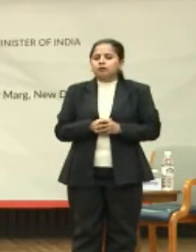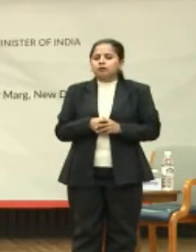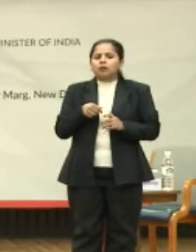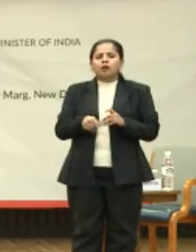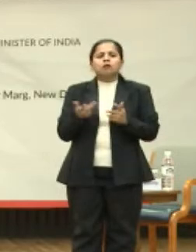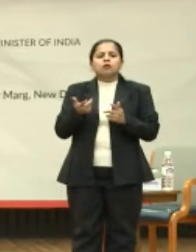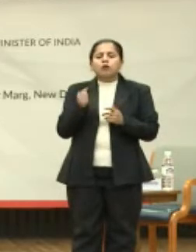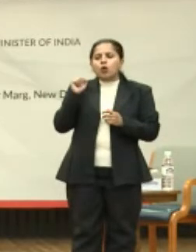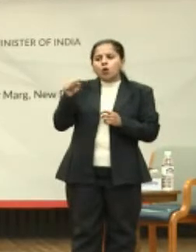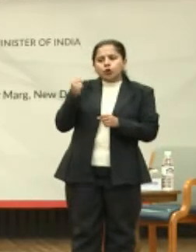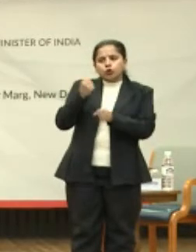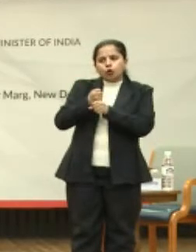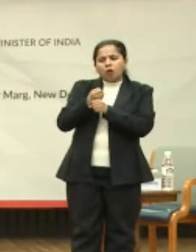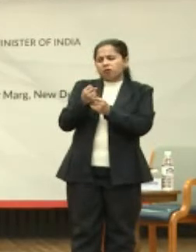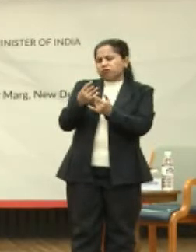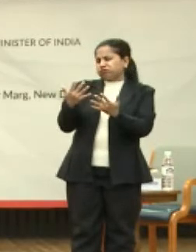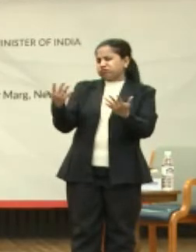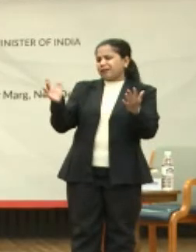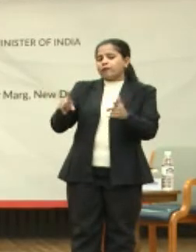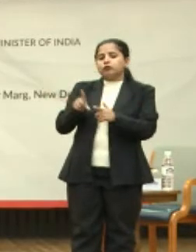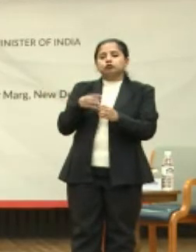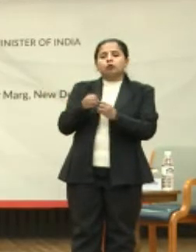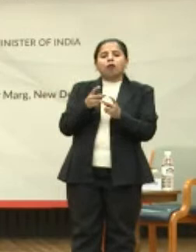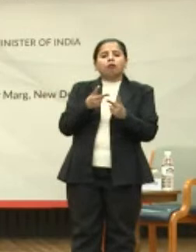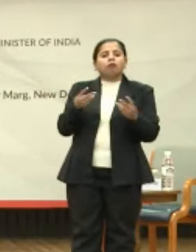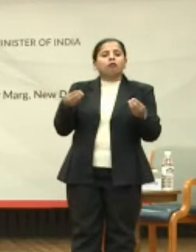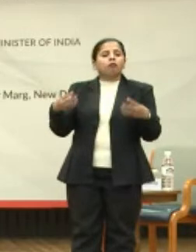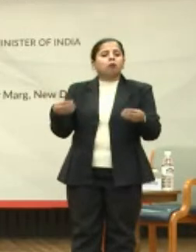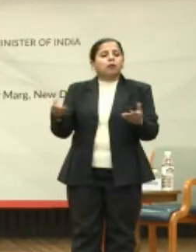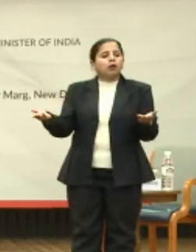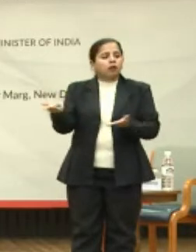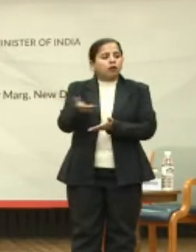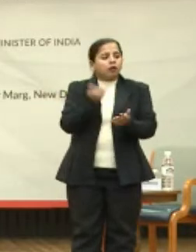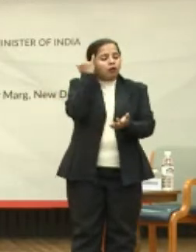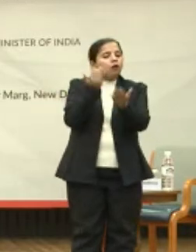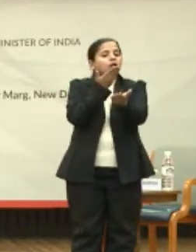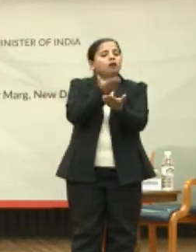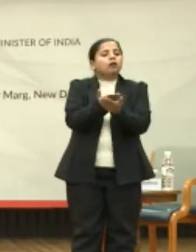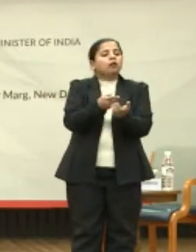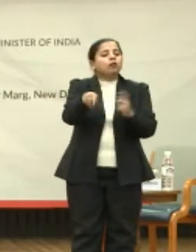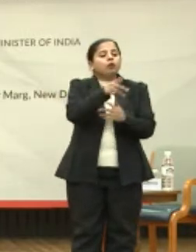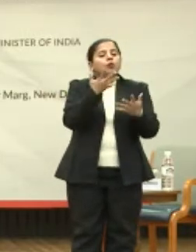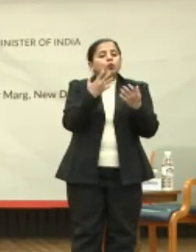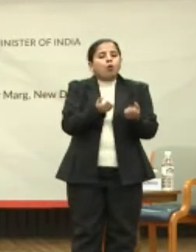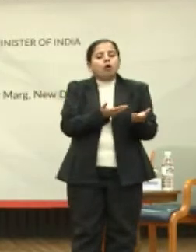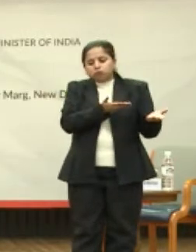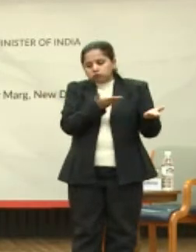surplus government jobs and recommend their abolition.